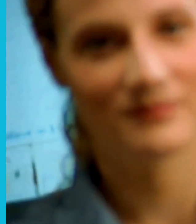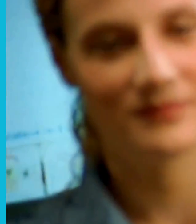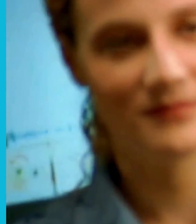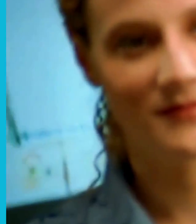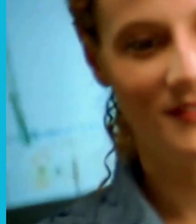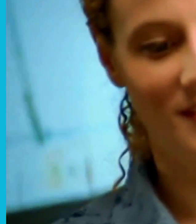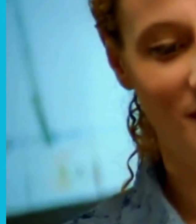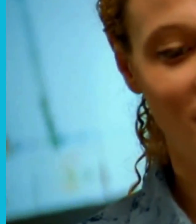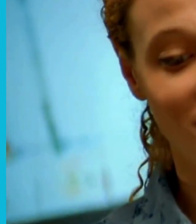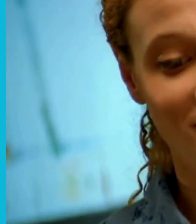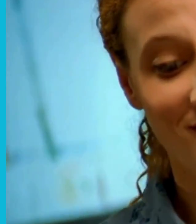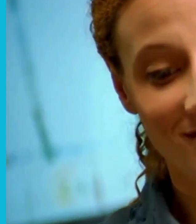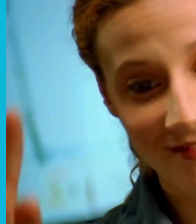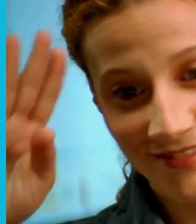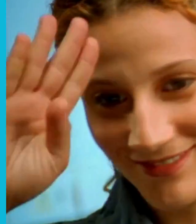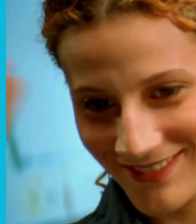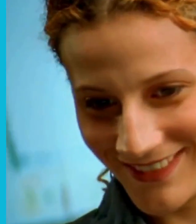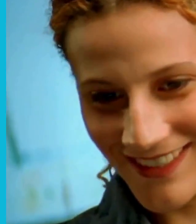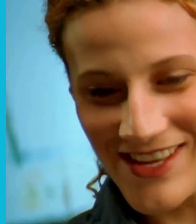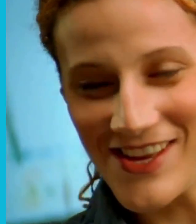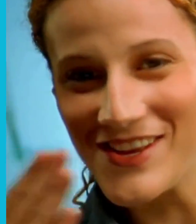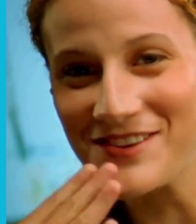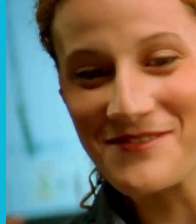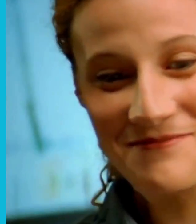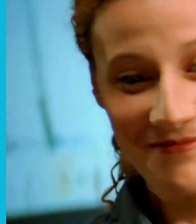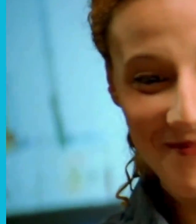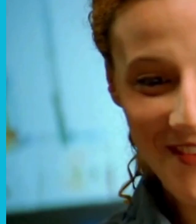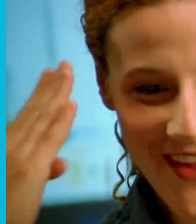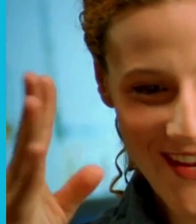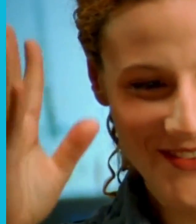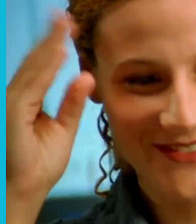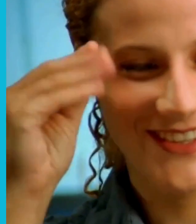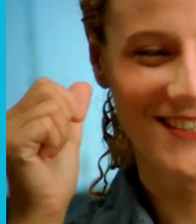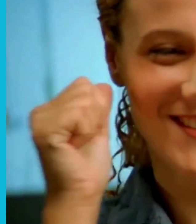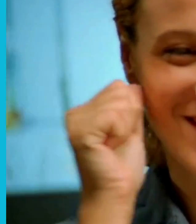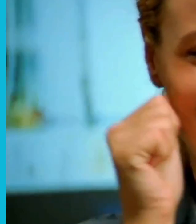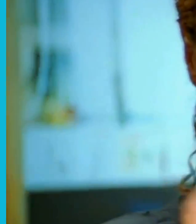teachers. Check out our website for cool resources, self-paced